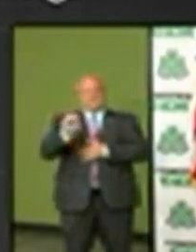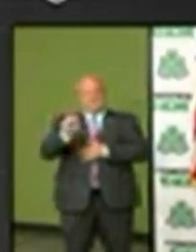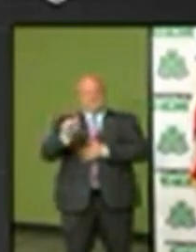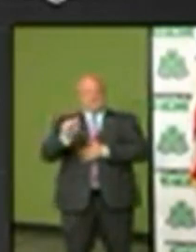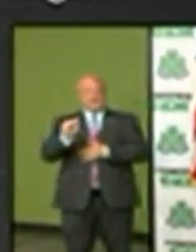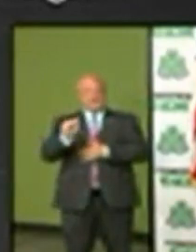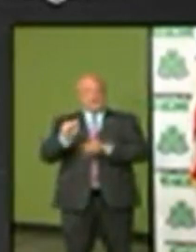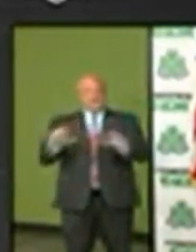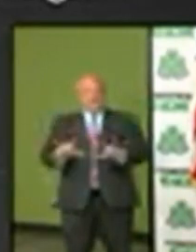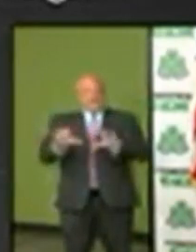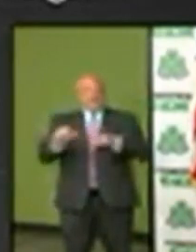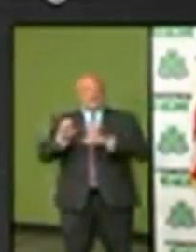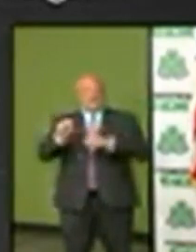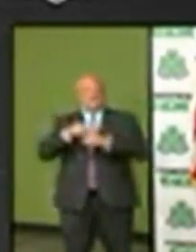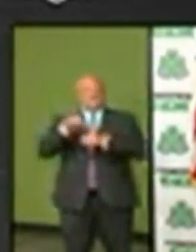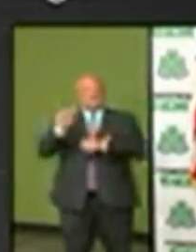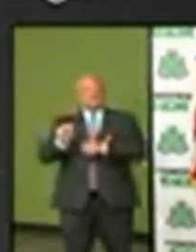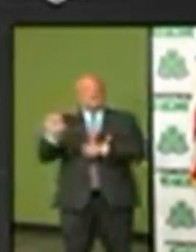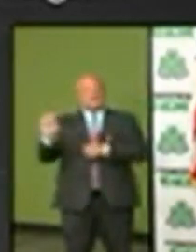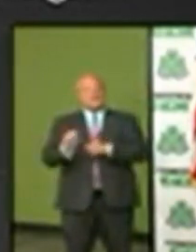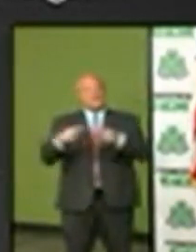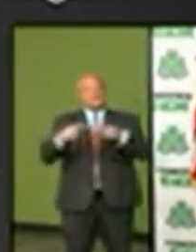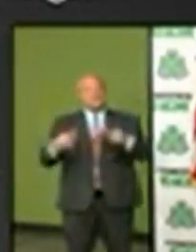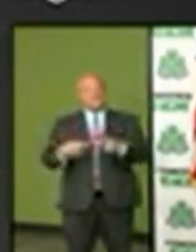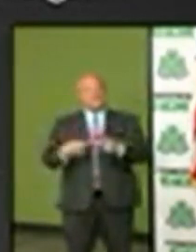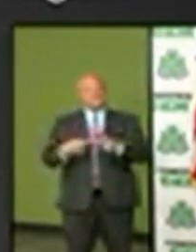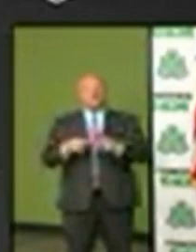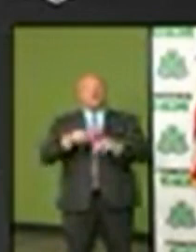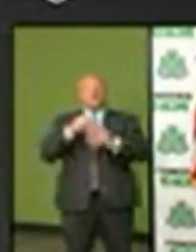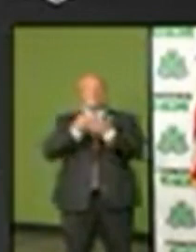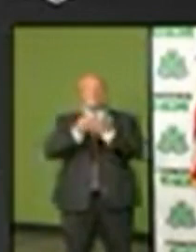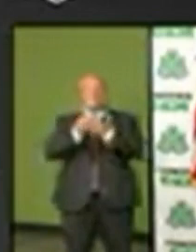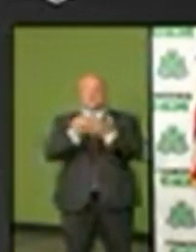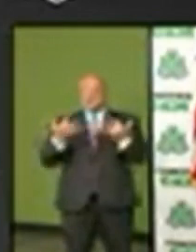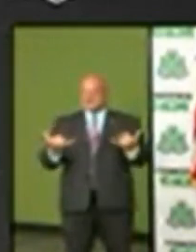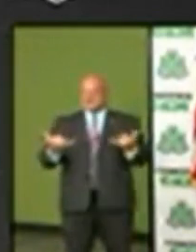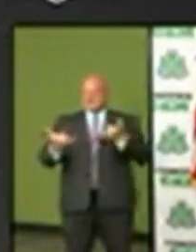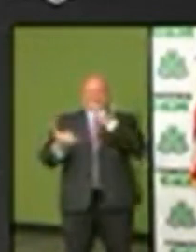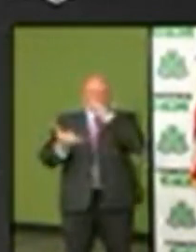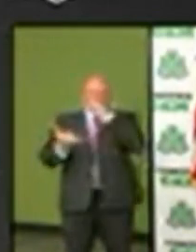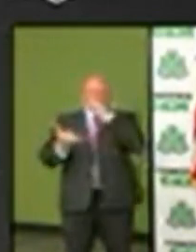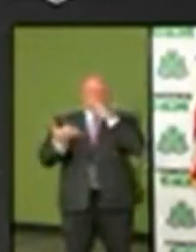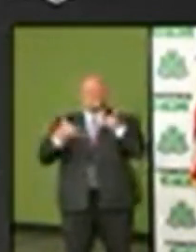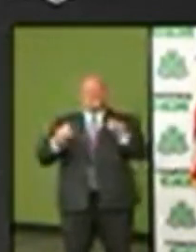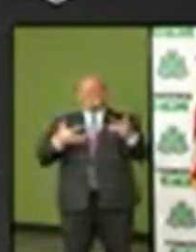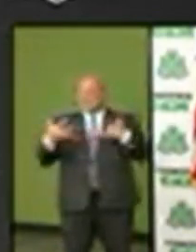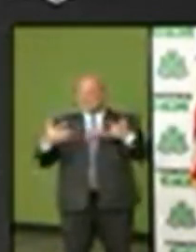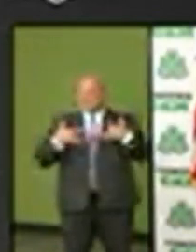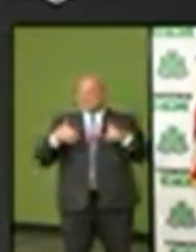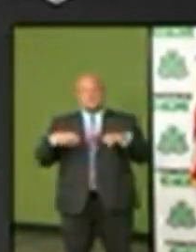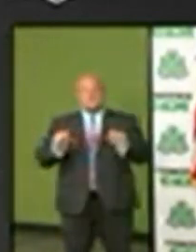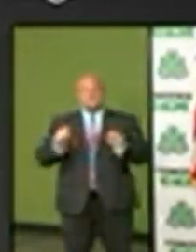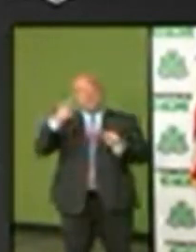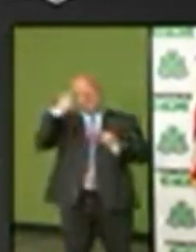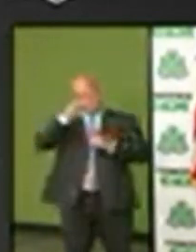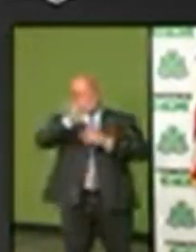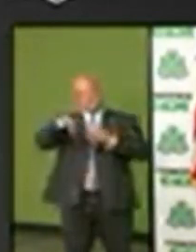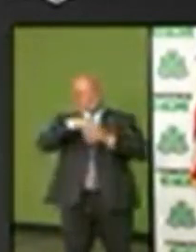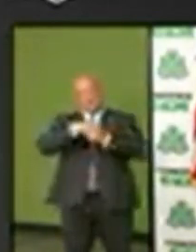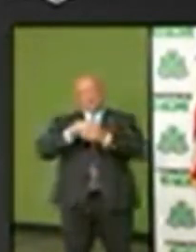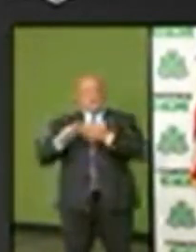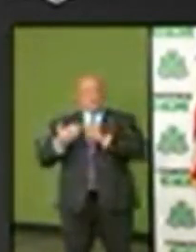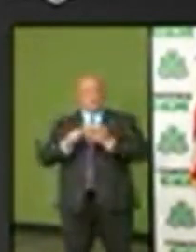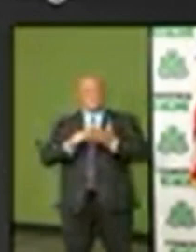cases, active cases in the southeast region are in correctional facilities. Now, it's still a concern because they're part of our